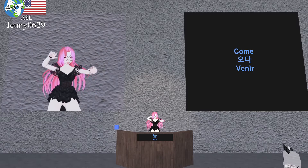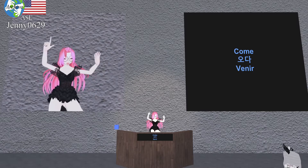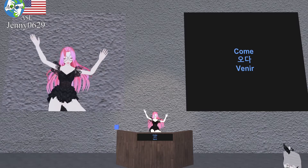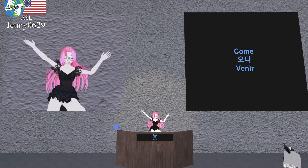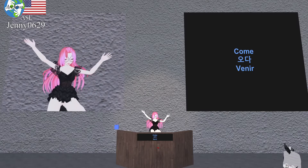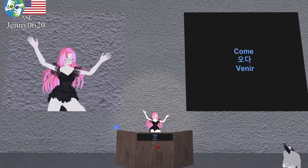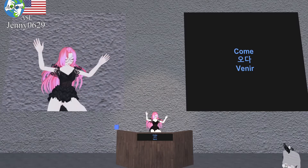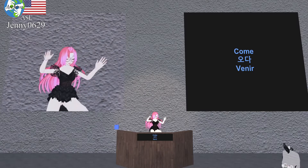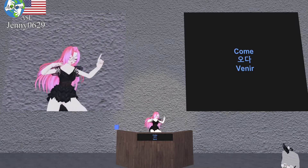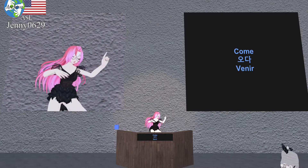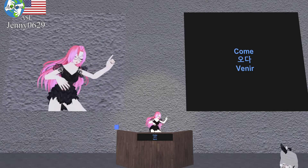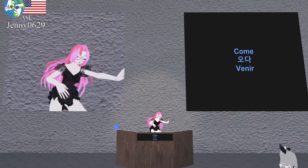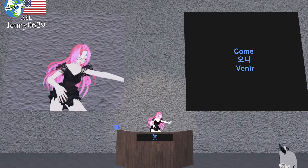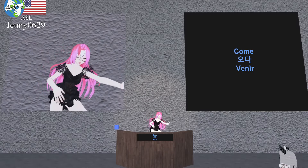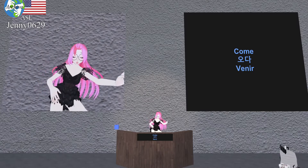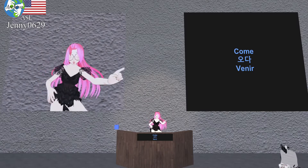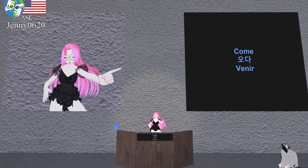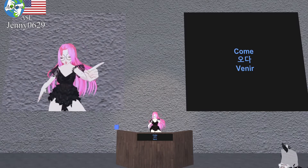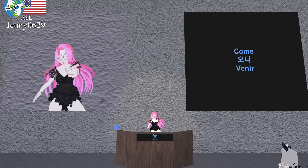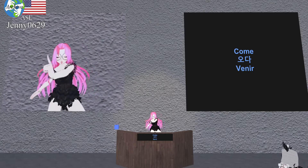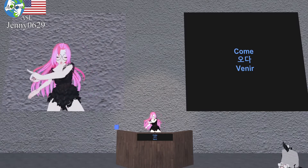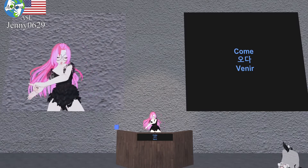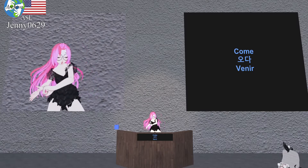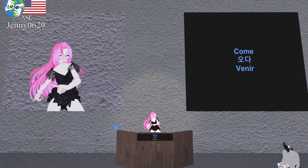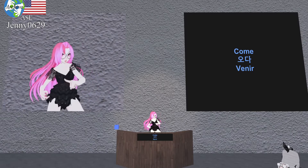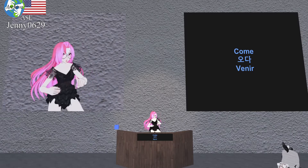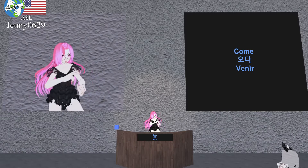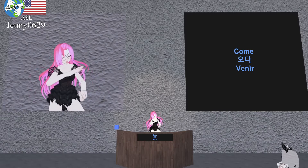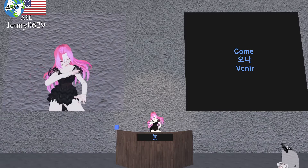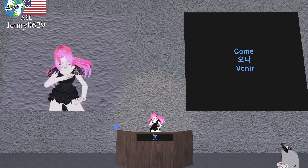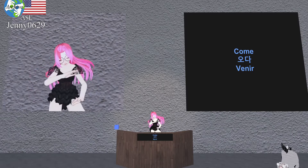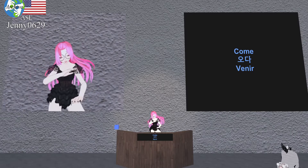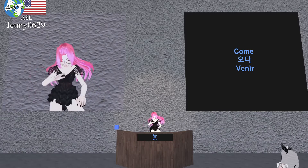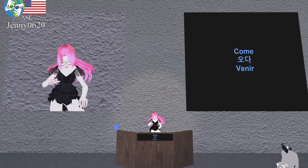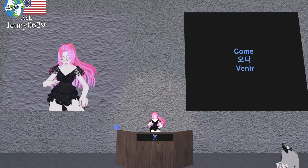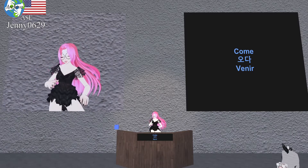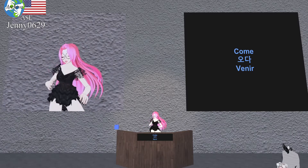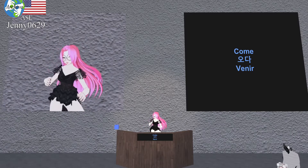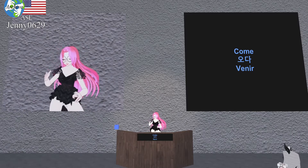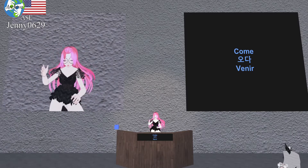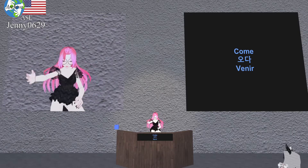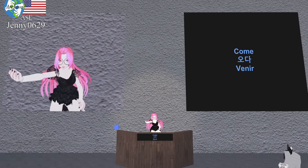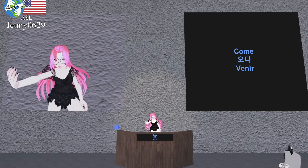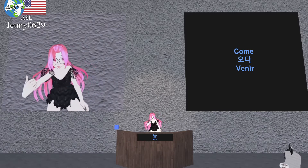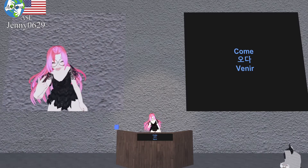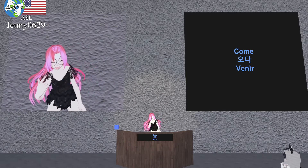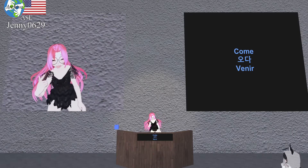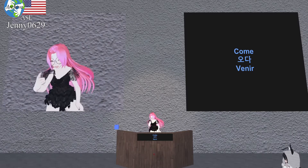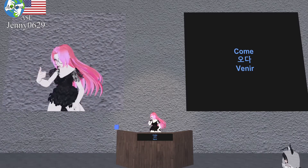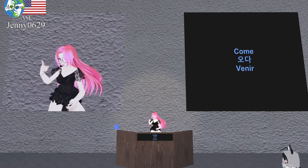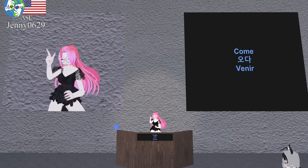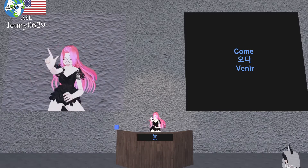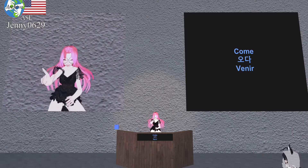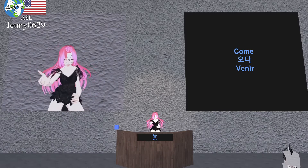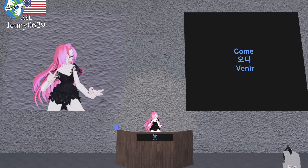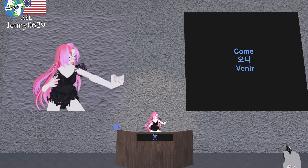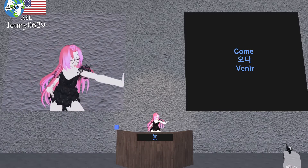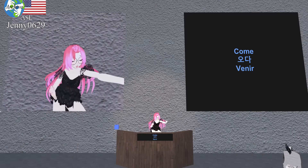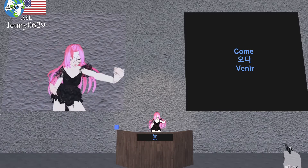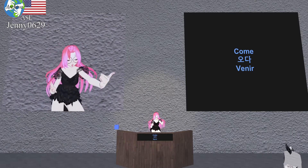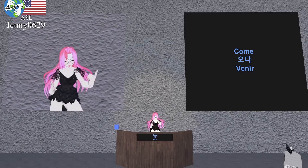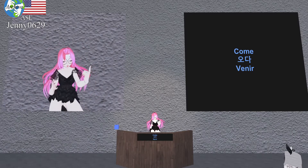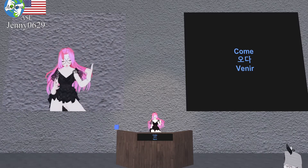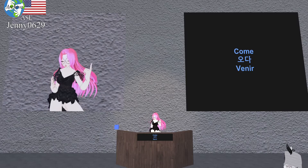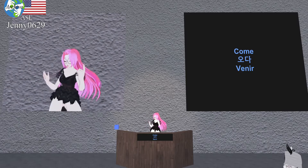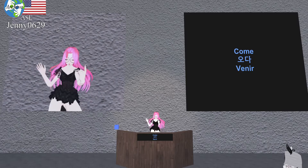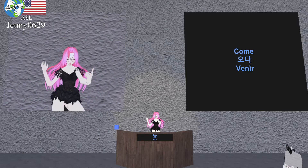off areas. And you could have as many people as you want. The more and more people you have, you're gonna wanna finger spell more often. So if then Ray comes up and then he's over